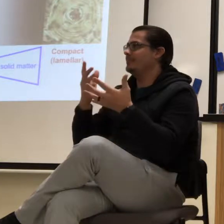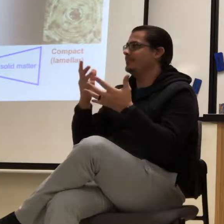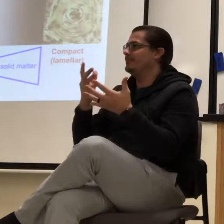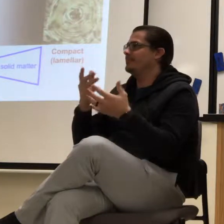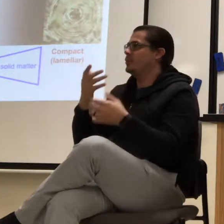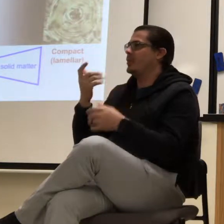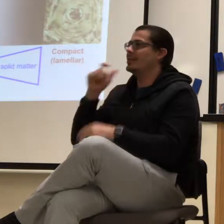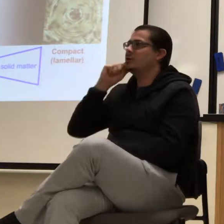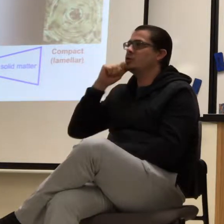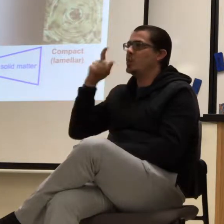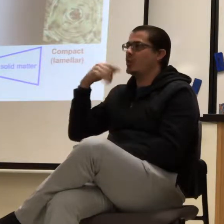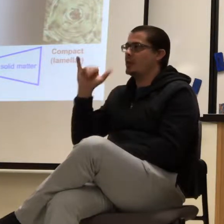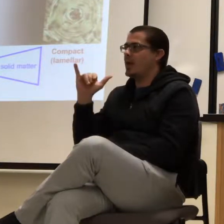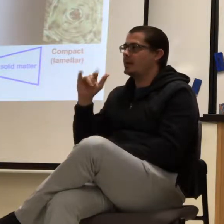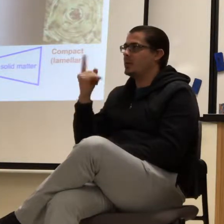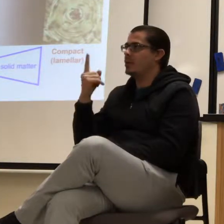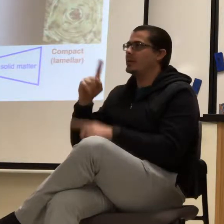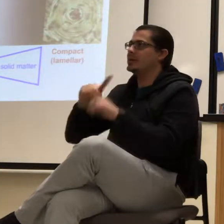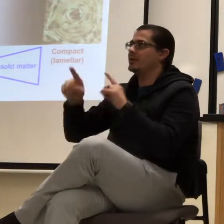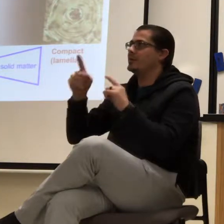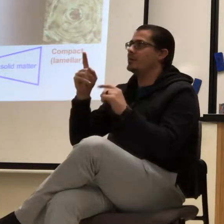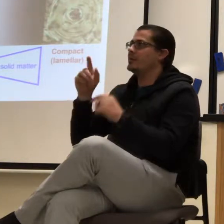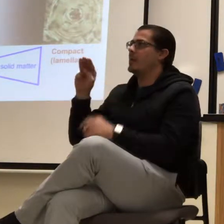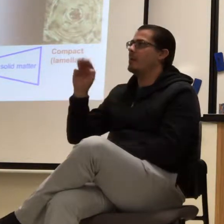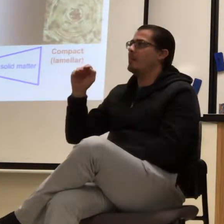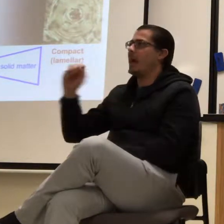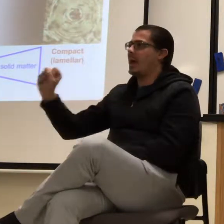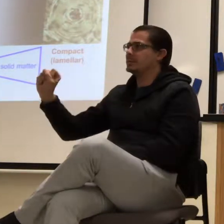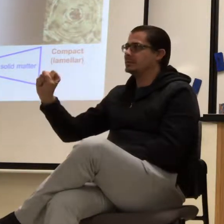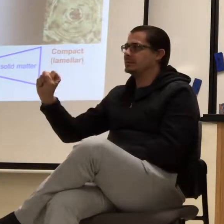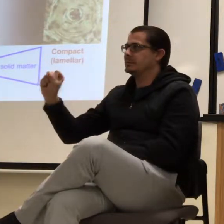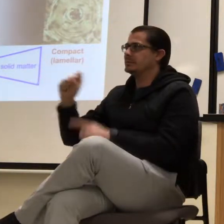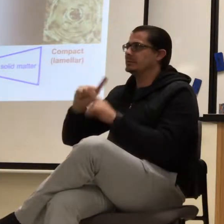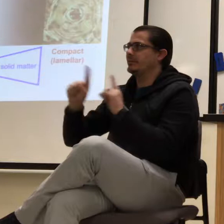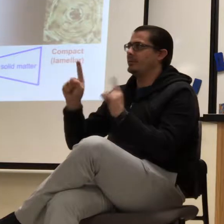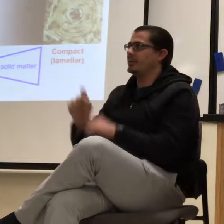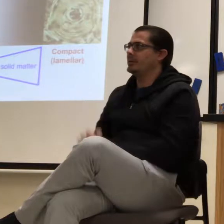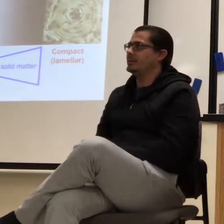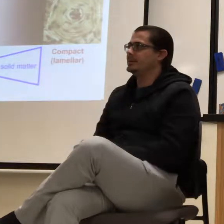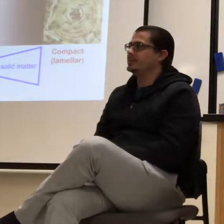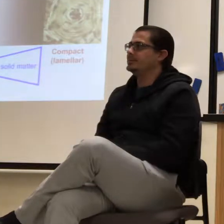their tissues. They only differ in mass. So I'll put this slide,